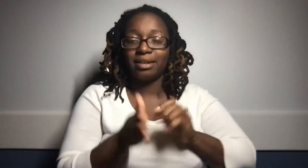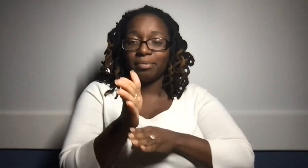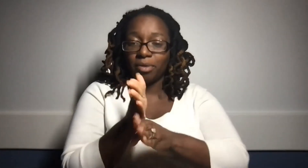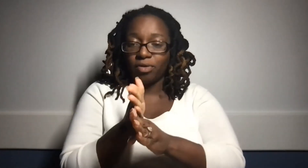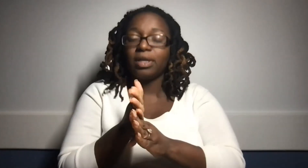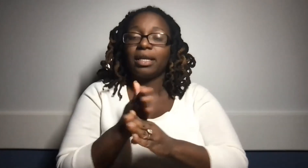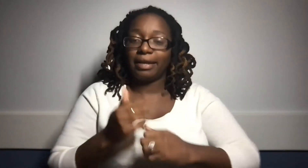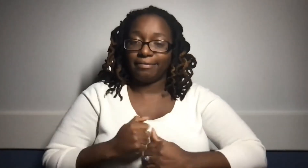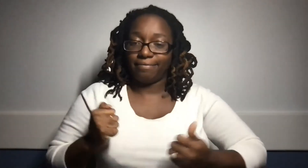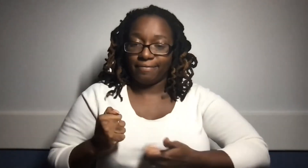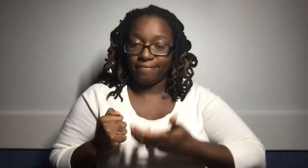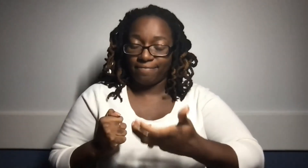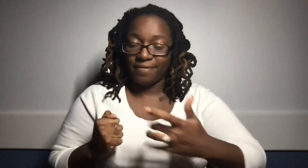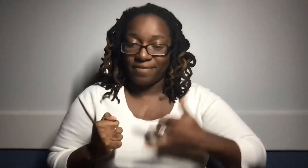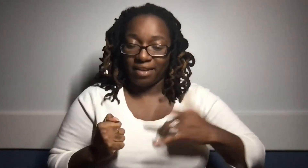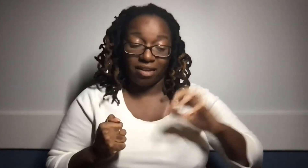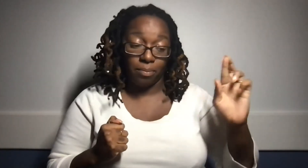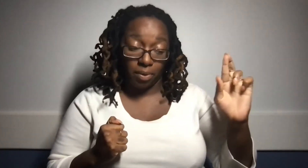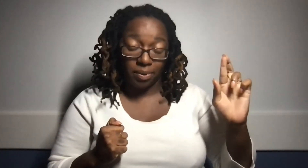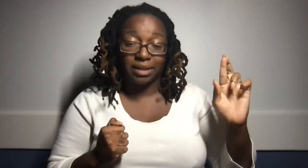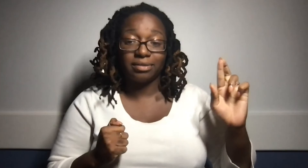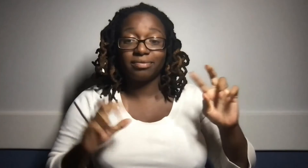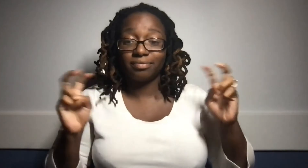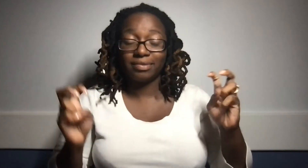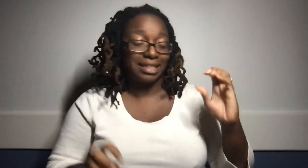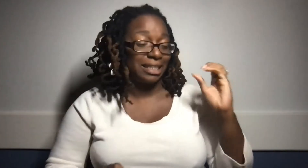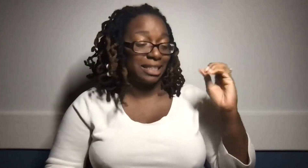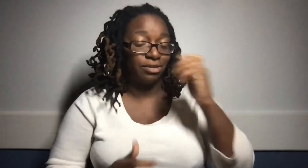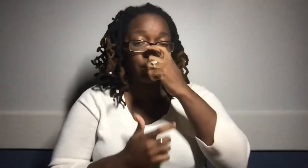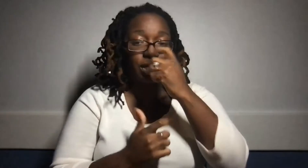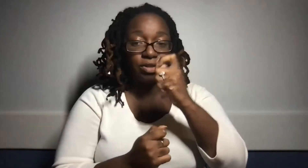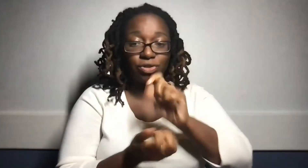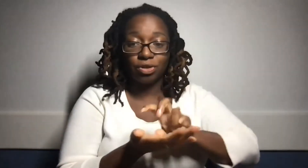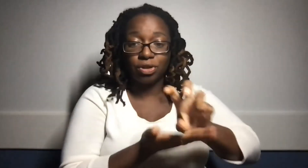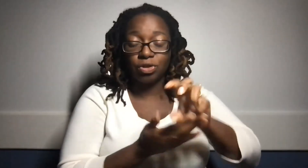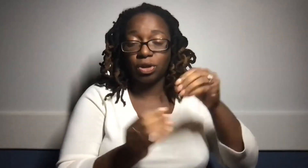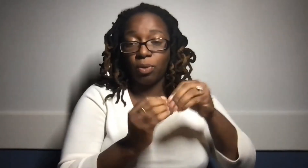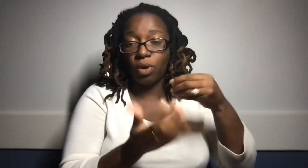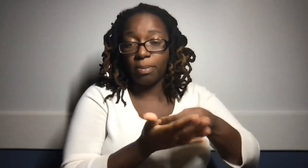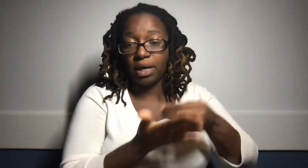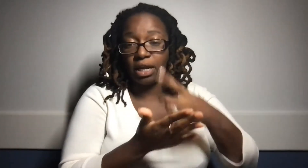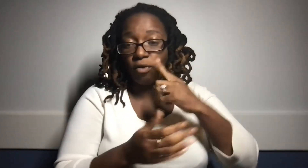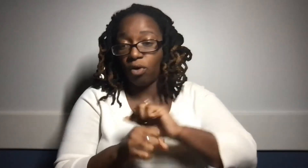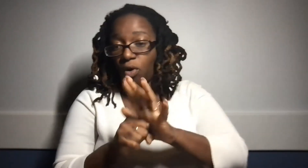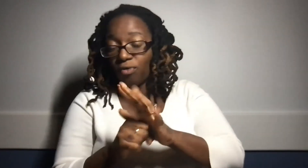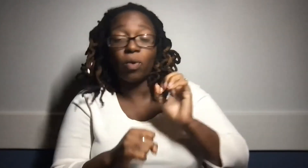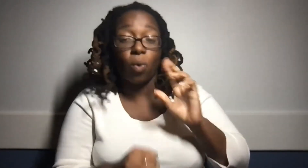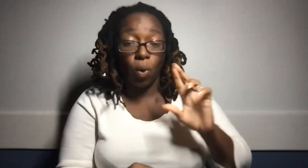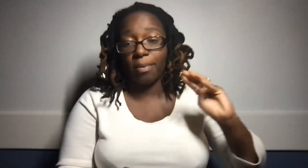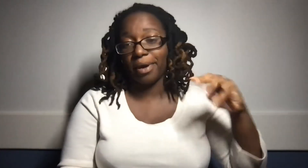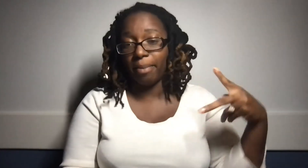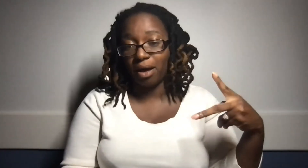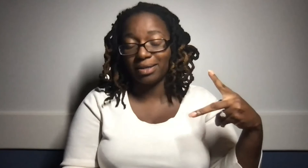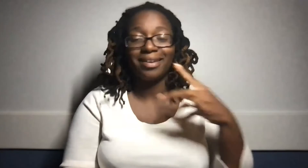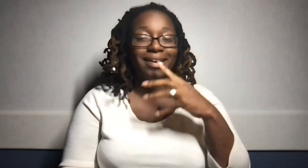Senate Republicans have, and I quote, zero interest in investing additional funding for COVID or monkeypox in a